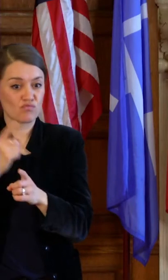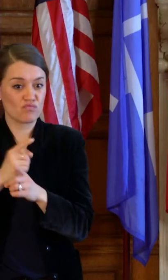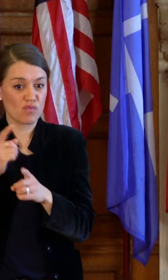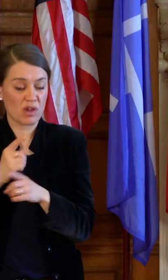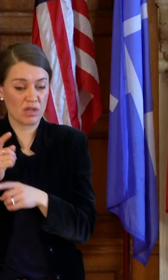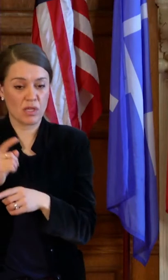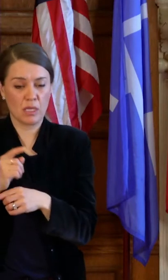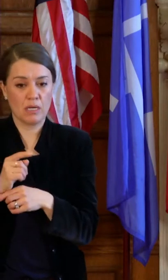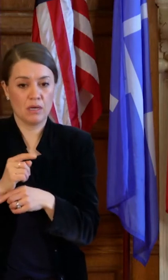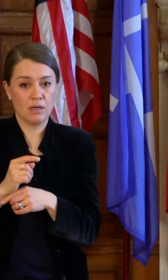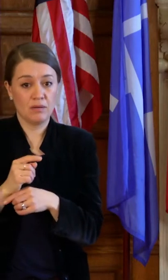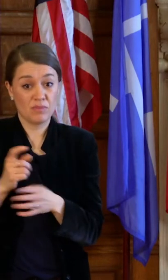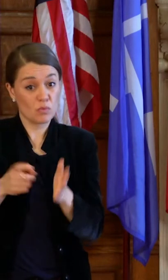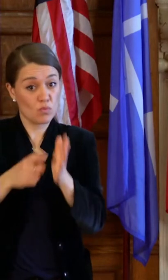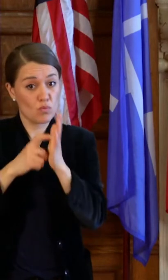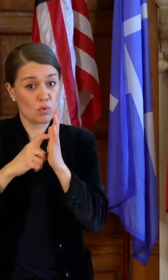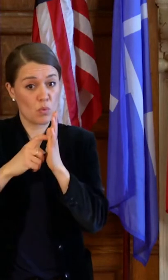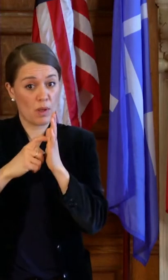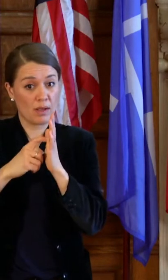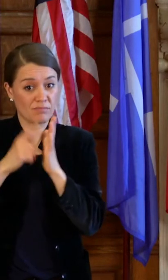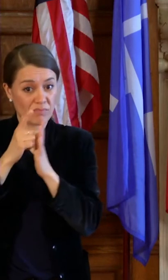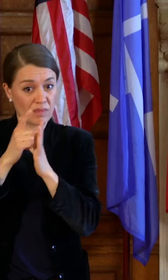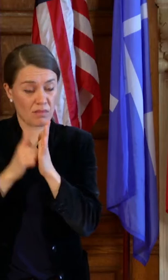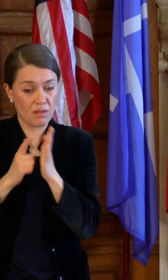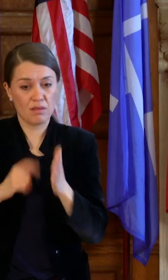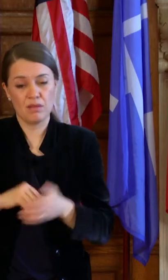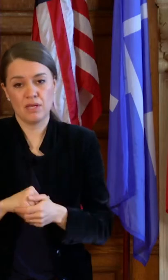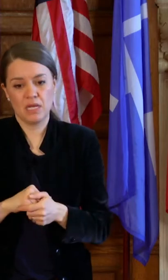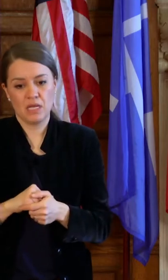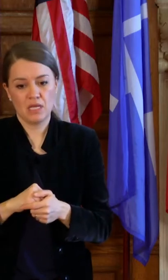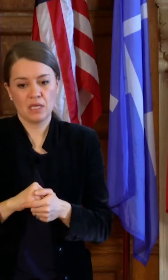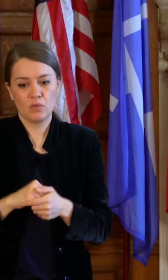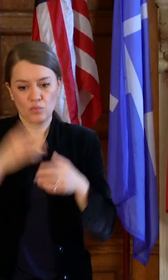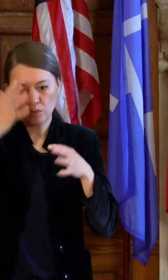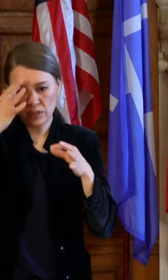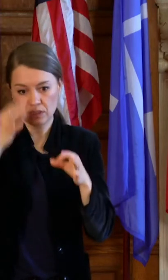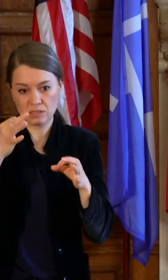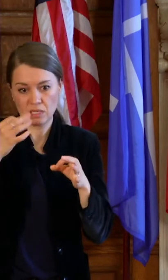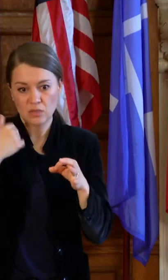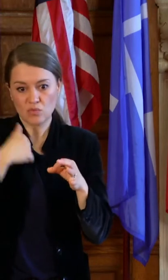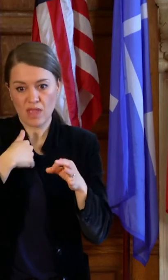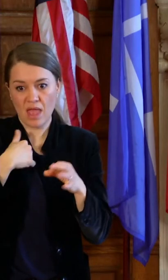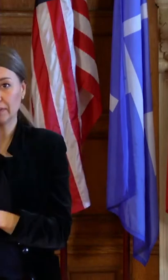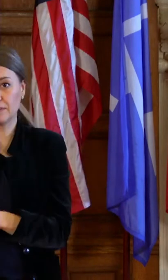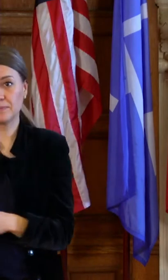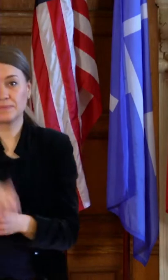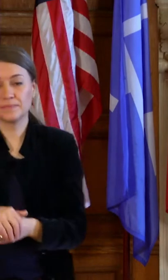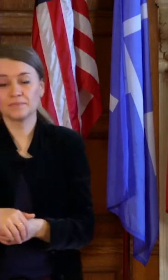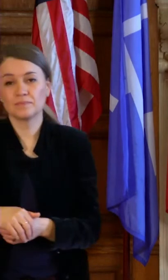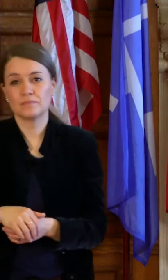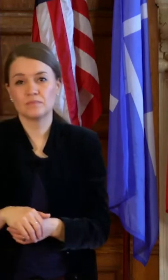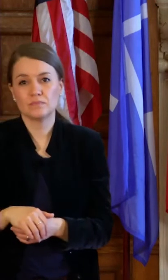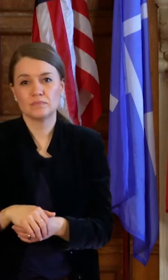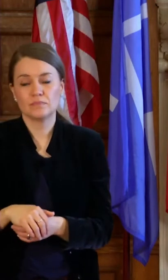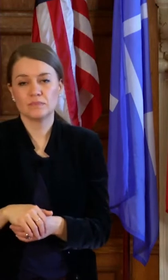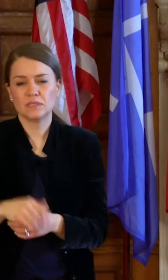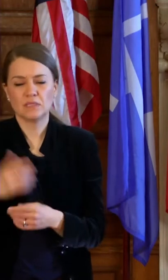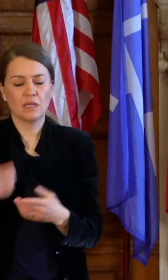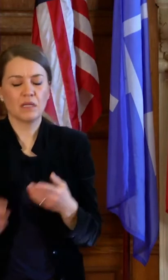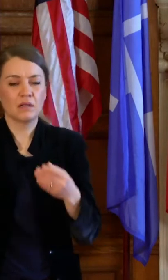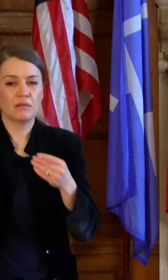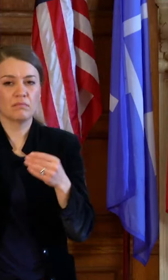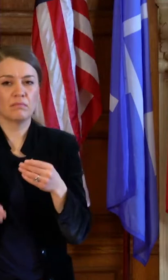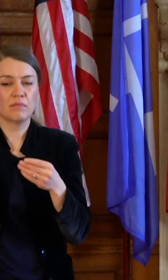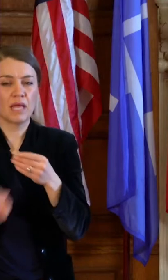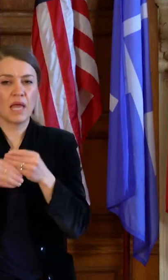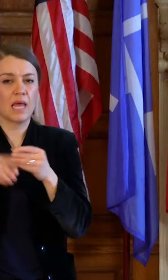as soon as we determined that we had have a wolf, we dispatched the wolf. Just to follow up on that, and